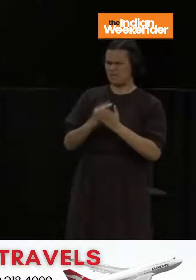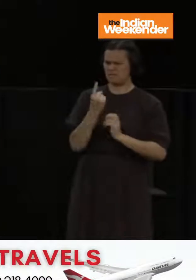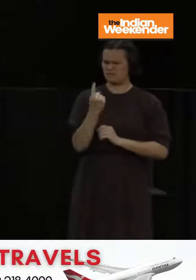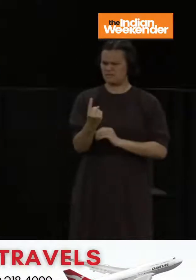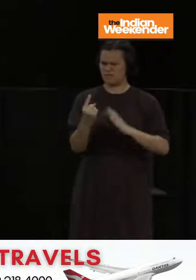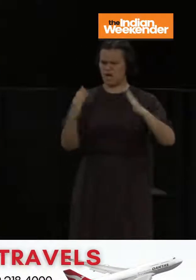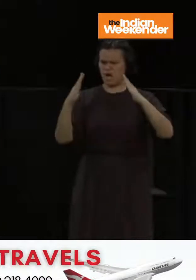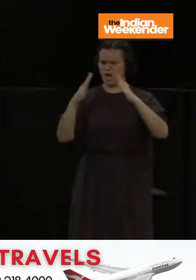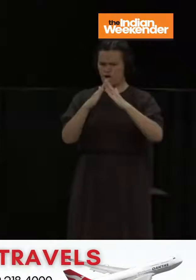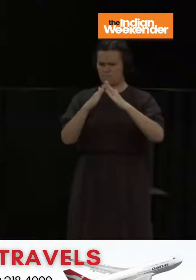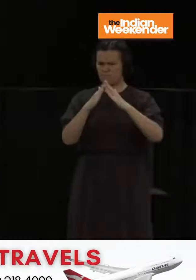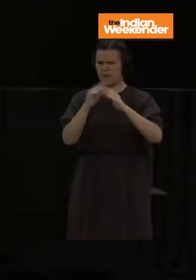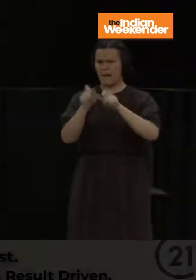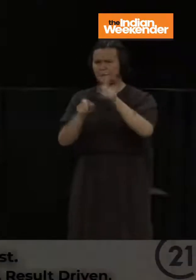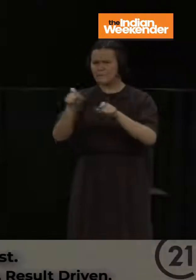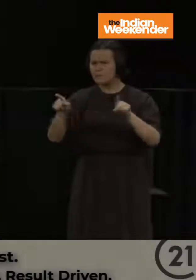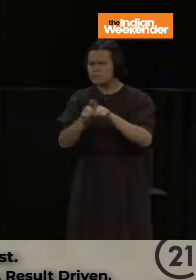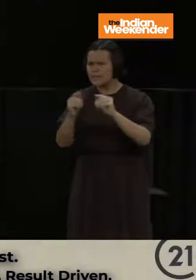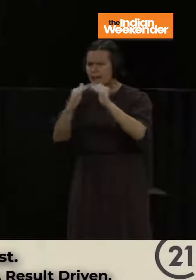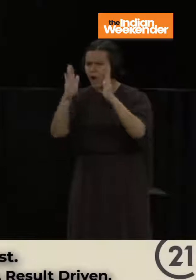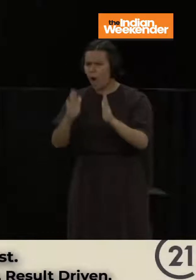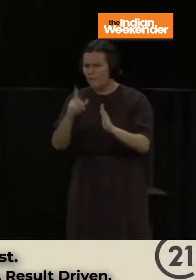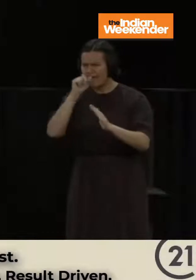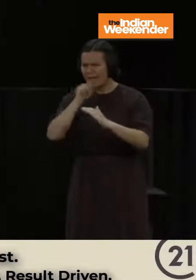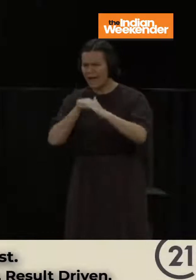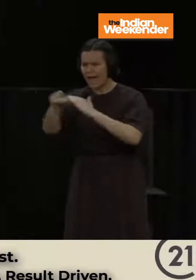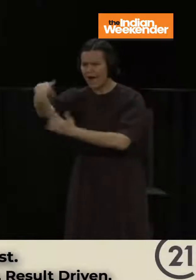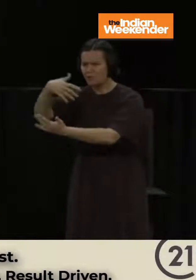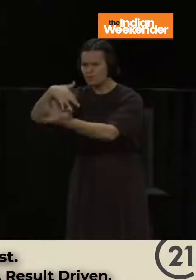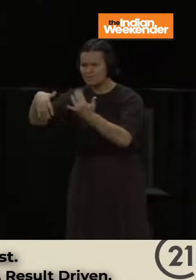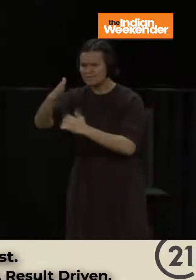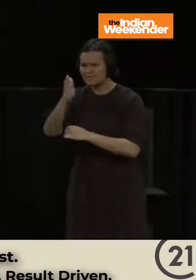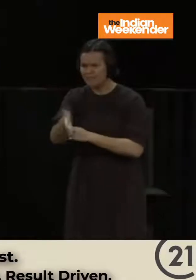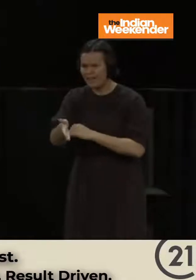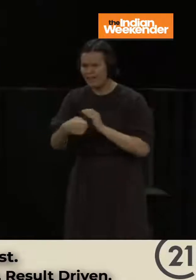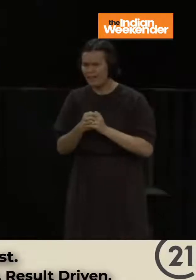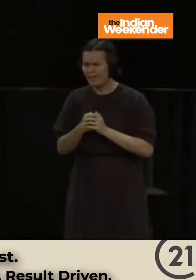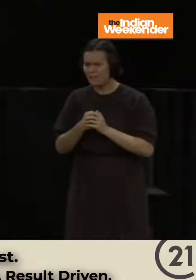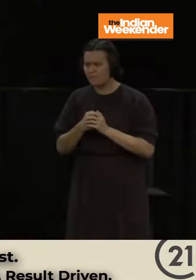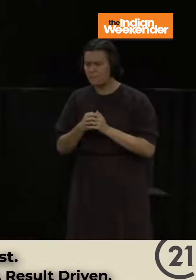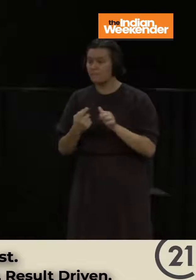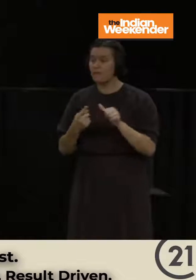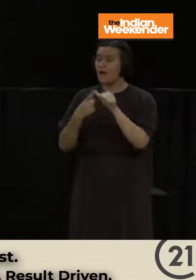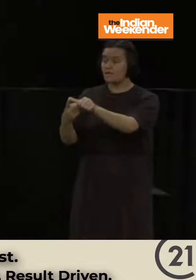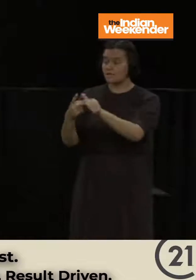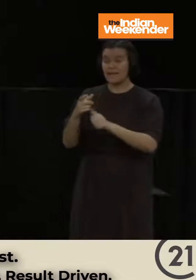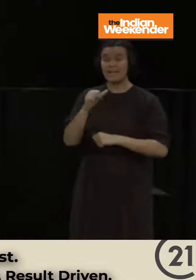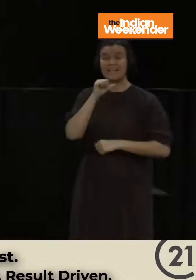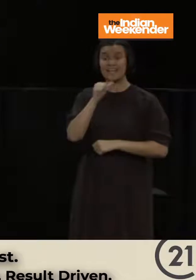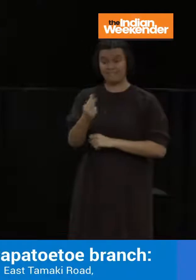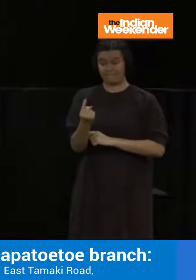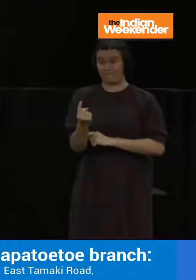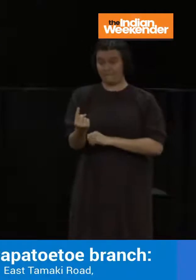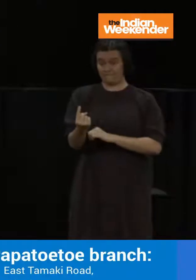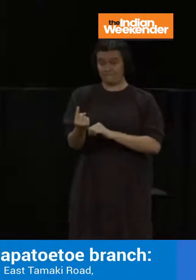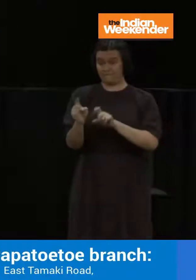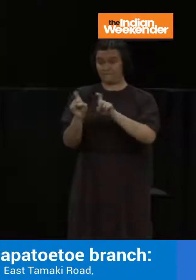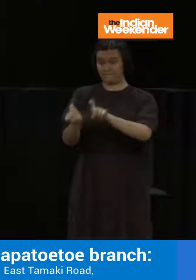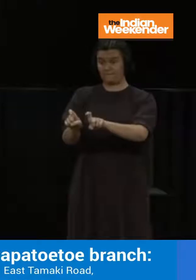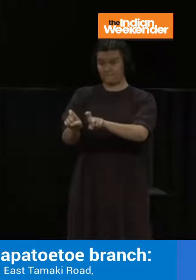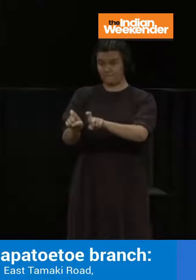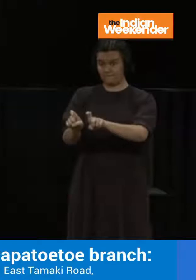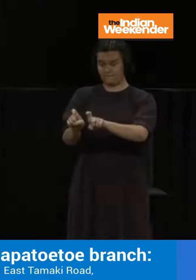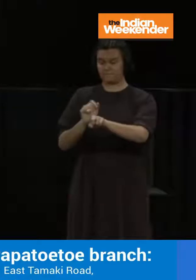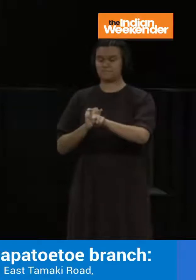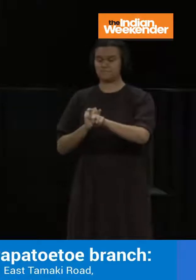what is the purpose of self-isolating if you're mixing? Because it means if they test positive during their isolation period, then we have